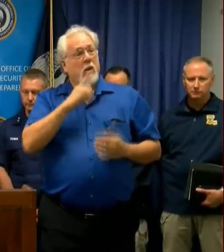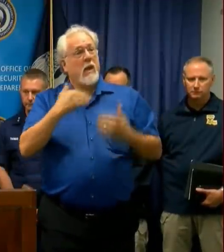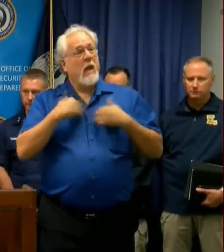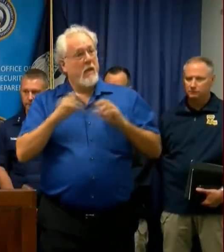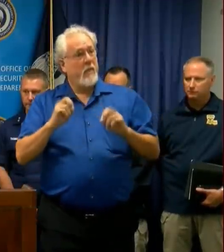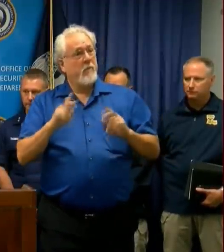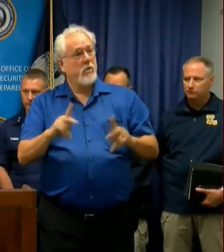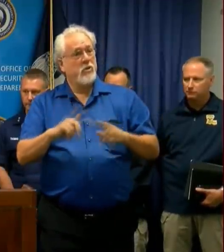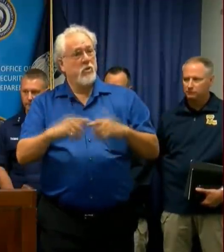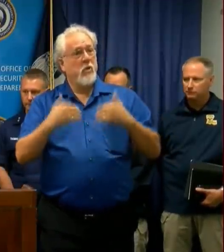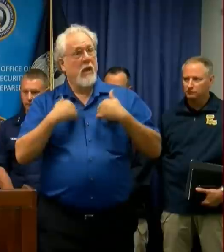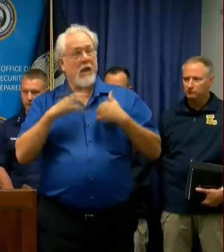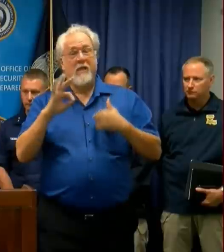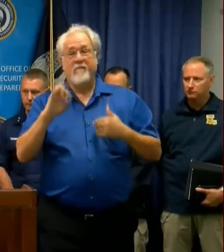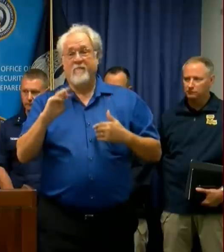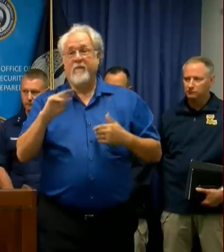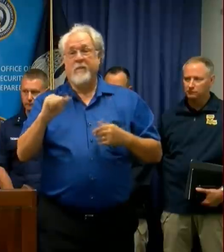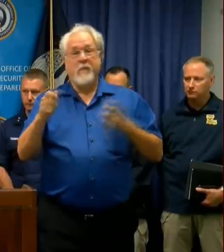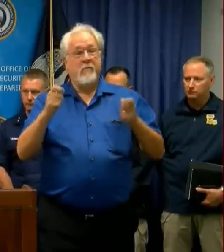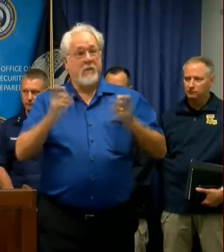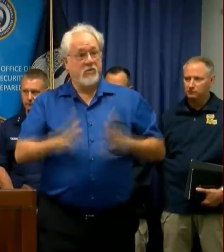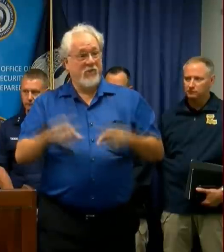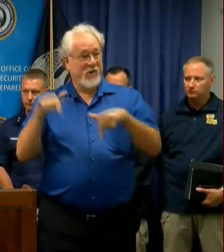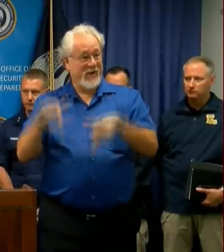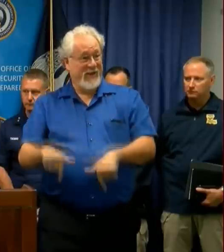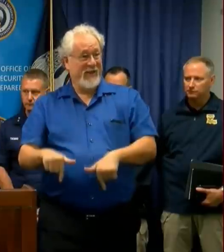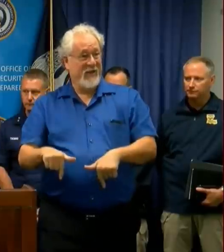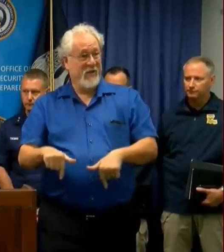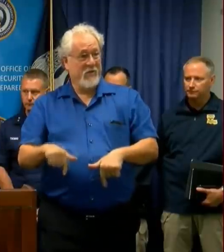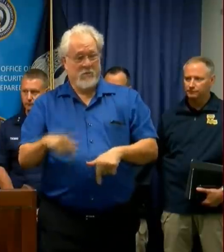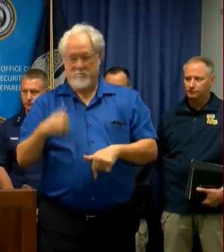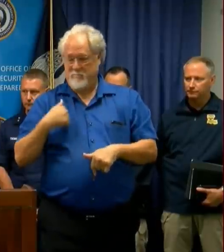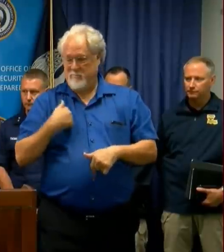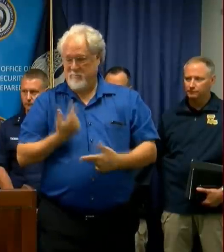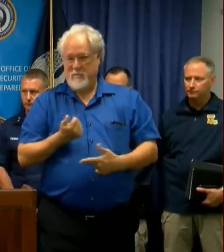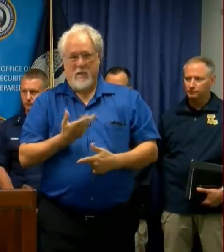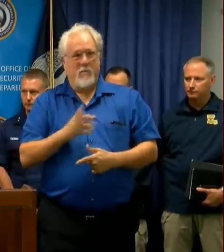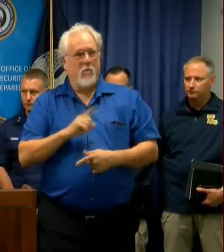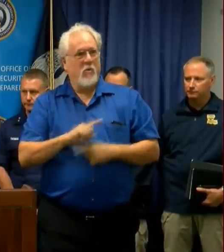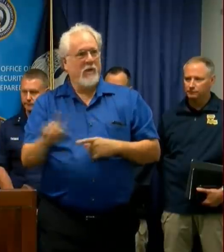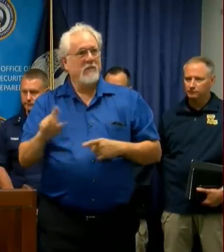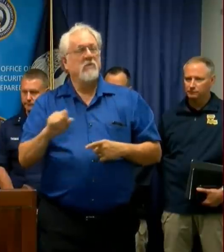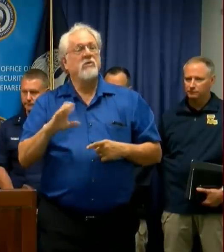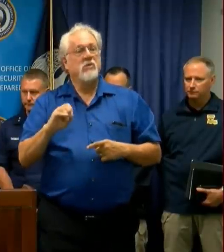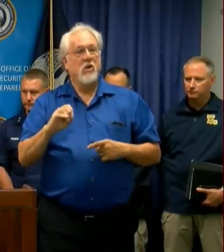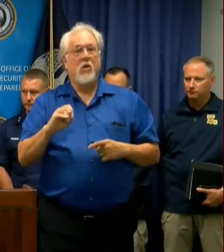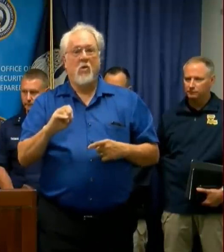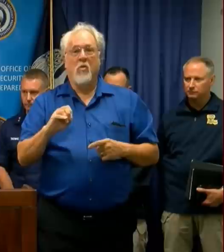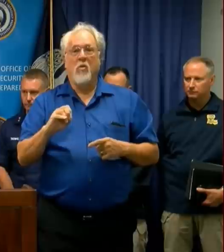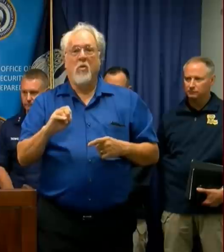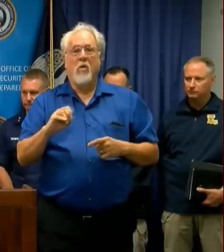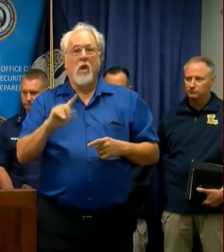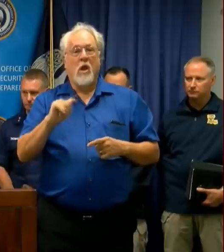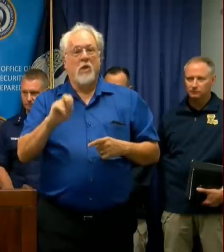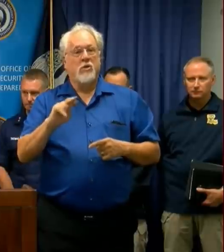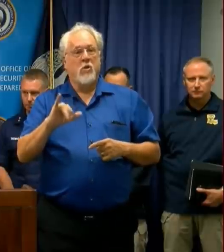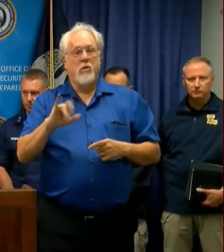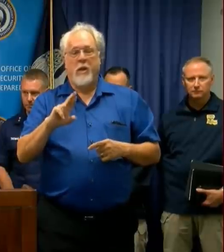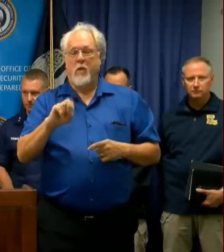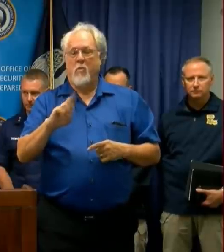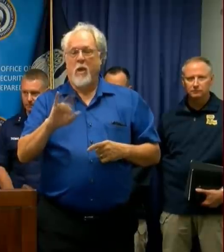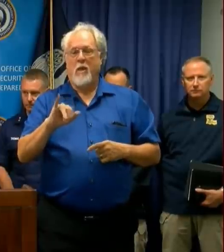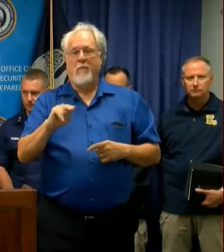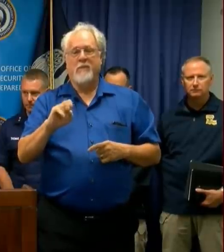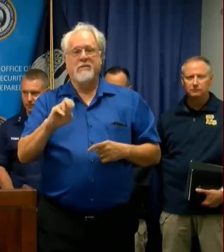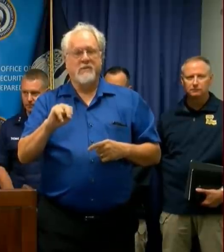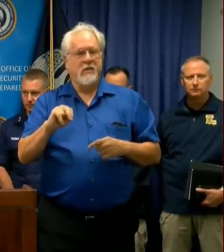had the opportunity to have the FEMA administrator here within the last couple of weeks. And Tony Robinson, who is the